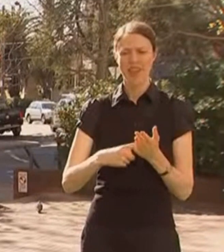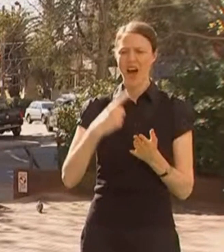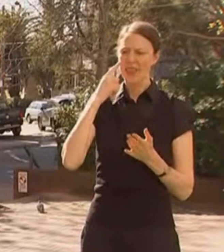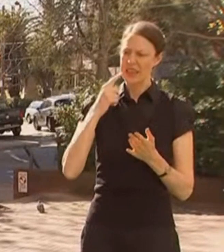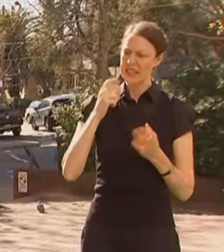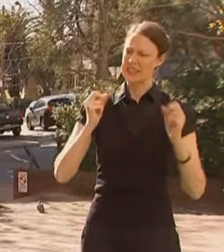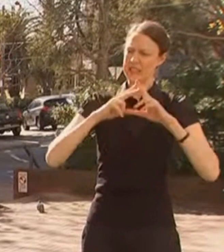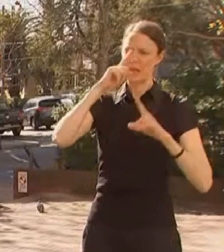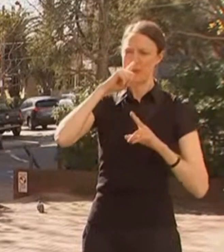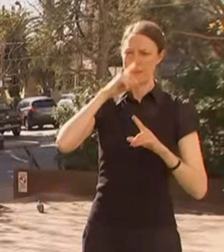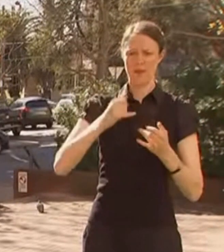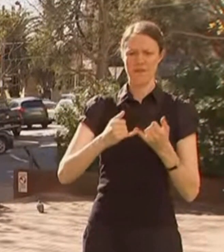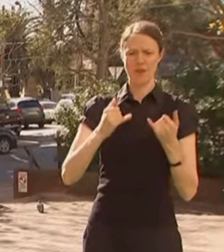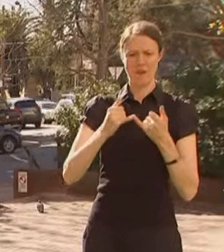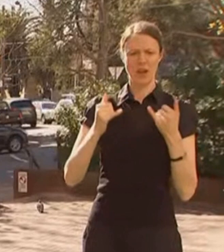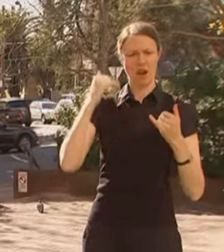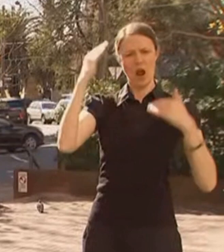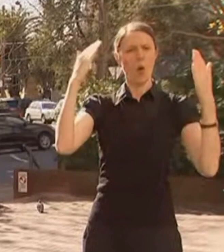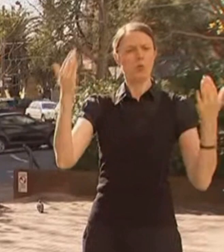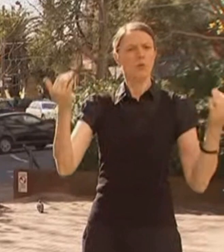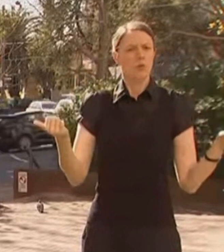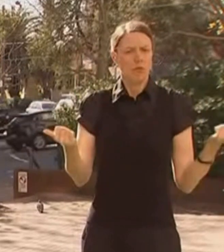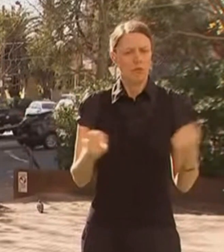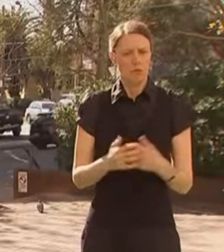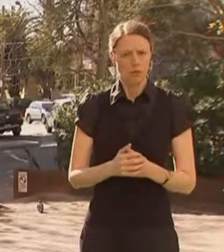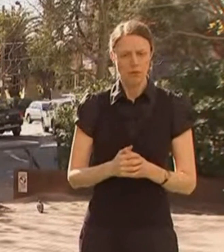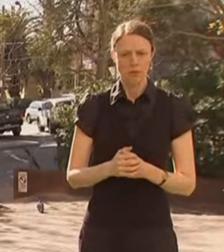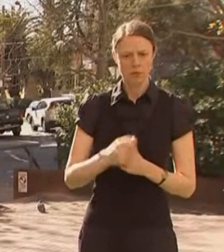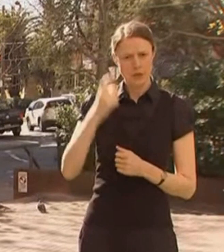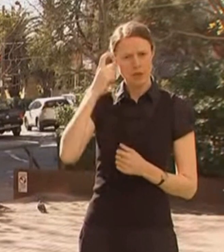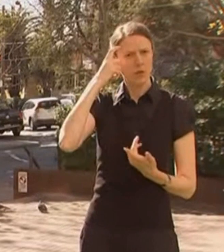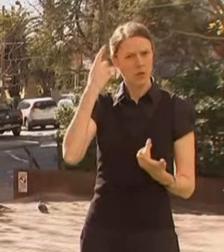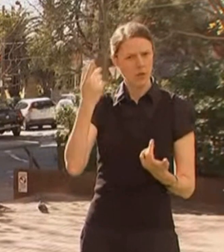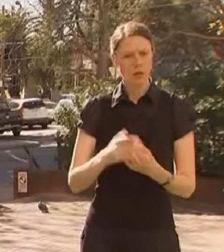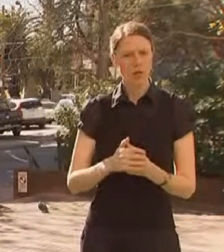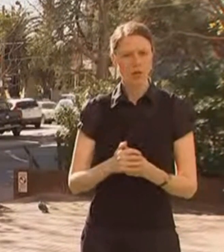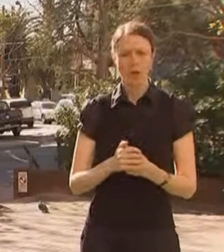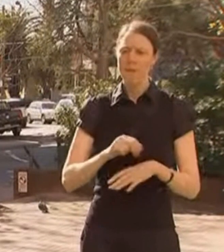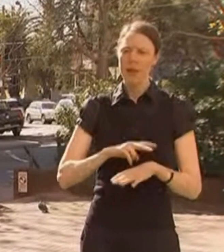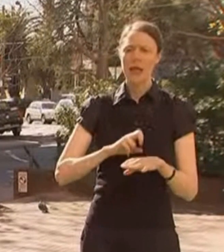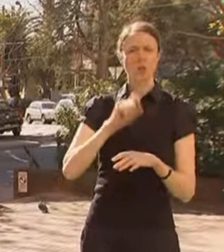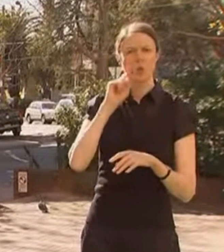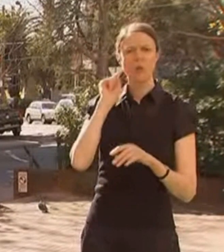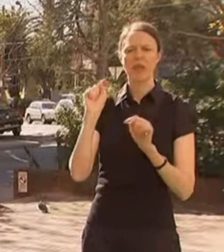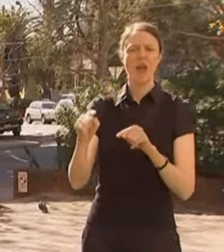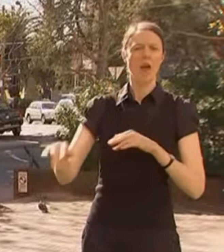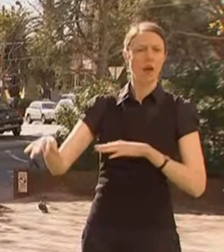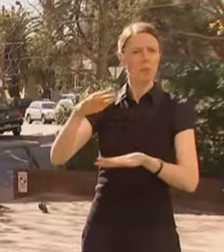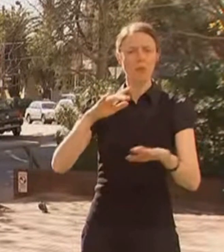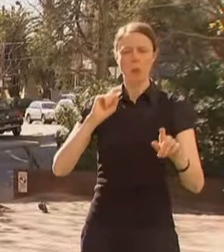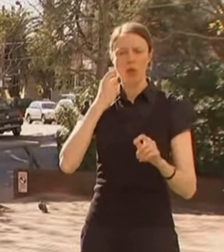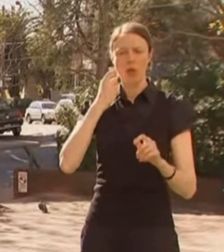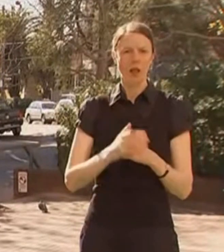order. And if they haven't complied with the Supreme Court, then obviously all the police powers that are available to us can be used. But we would